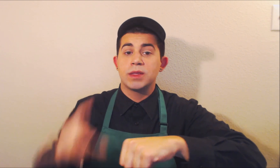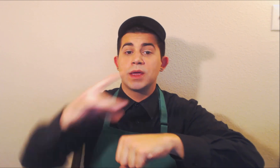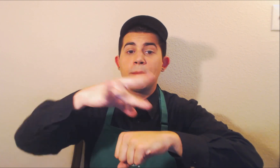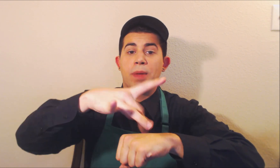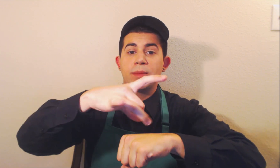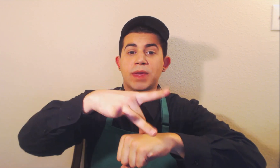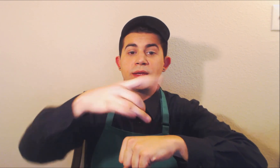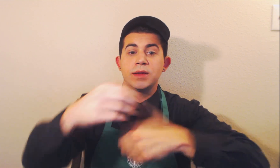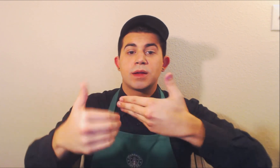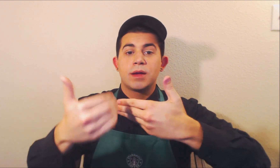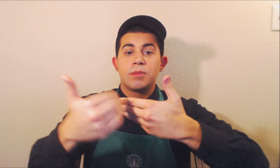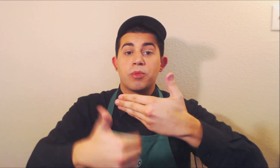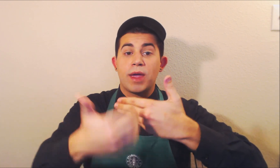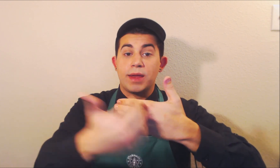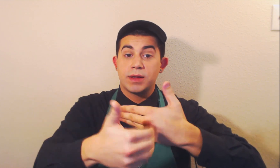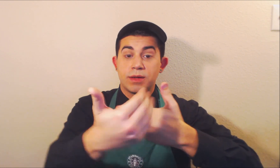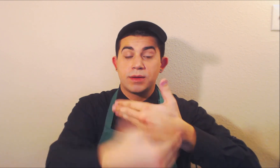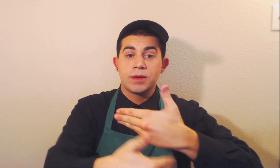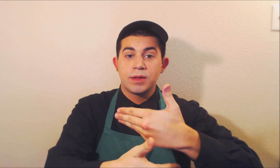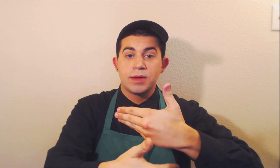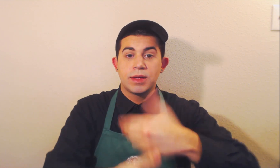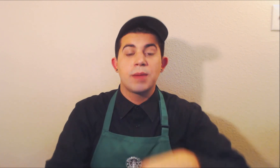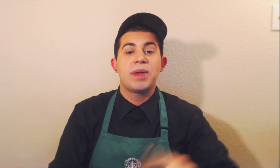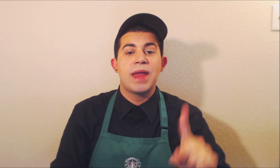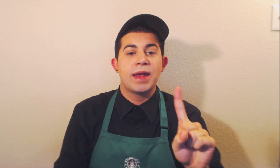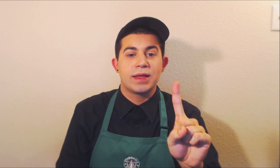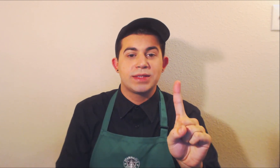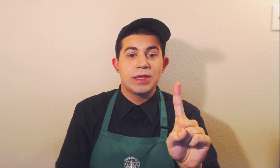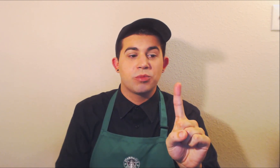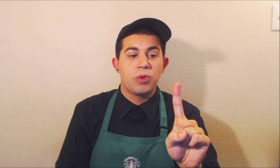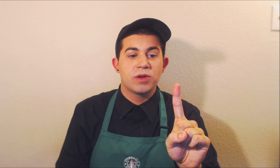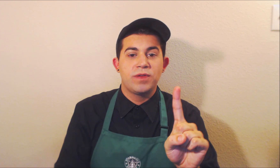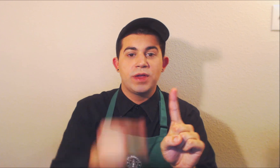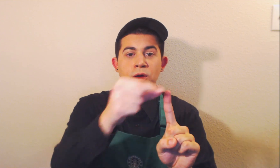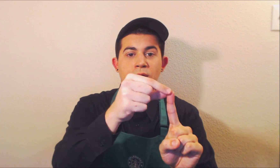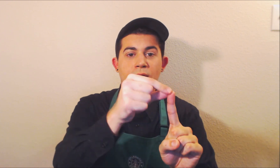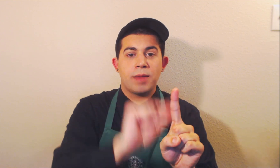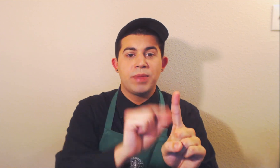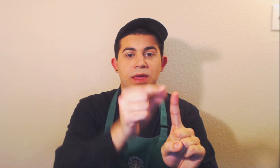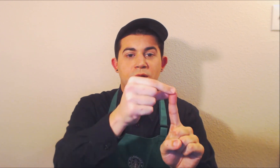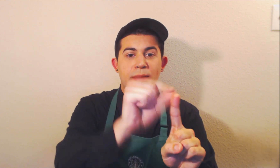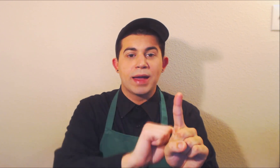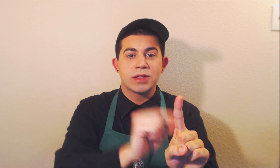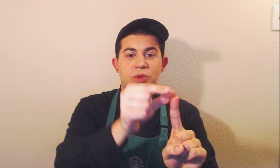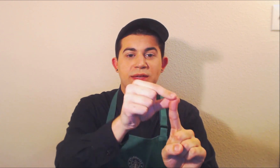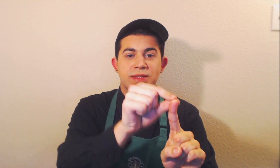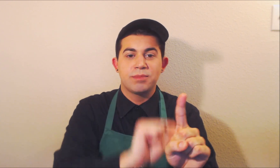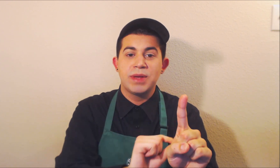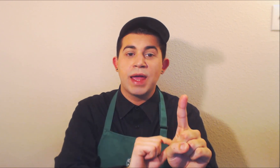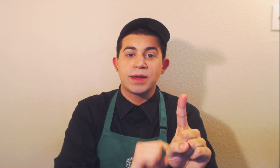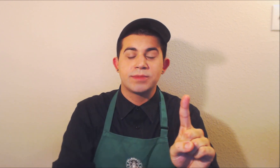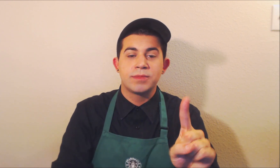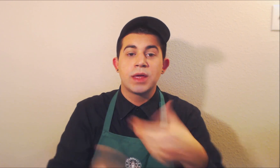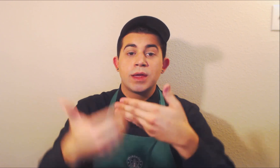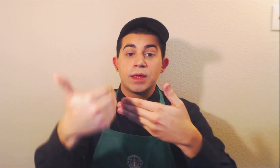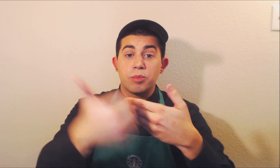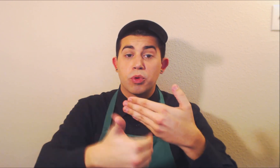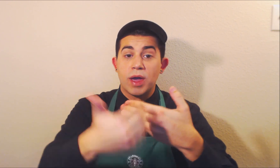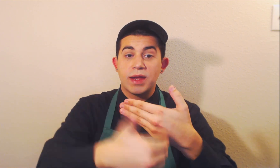pumpkin. Pumpkin, bread. Banana, take your pointer finger and peel it back twice. Banana, bread.